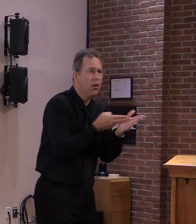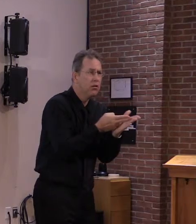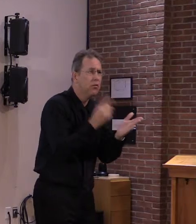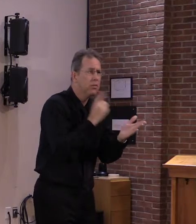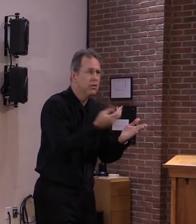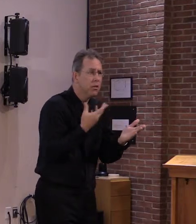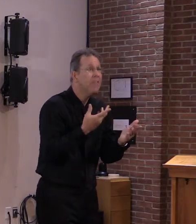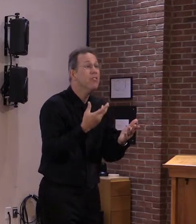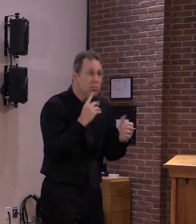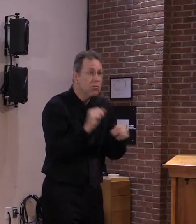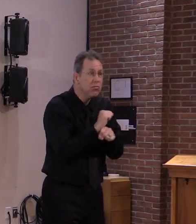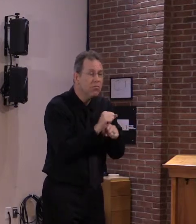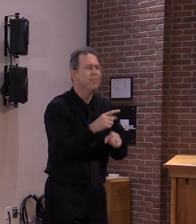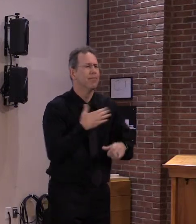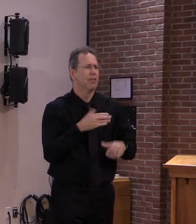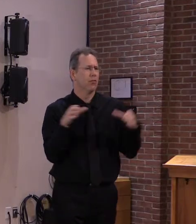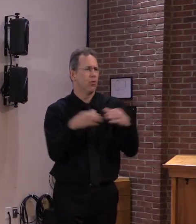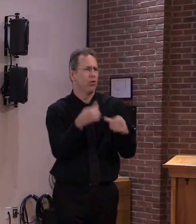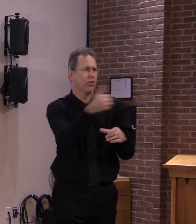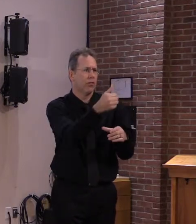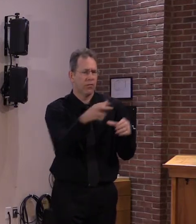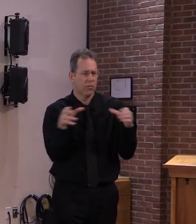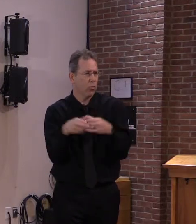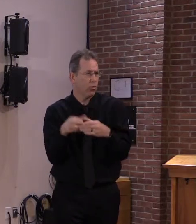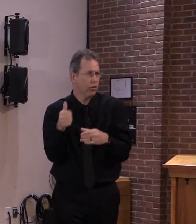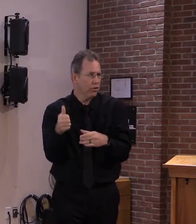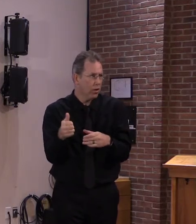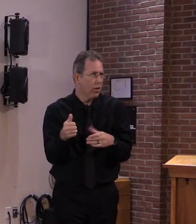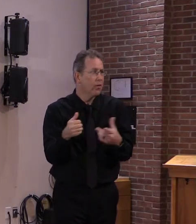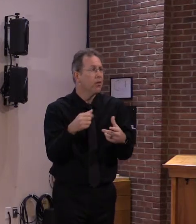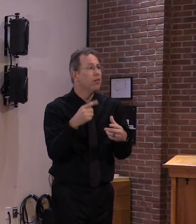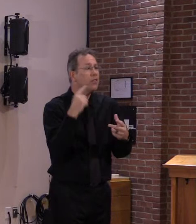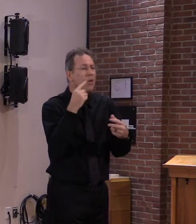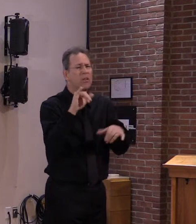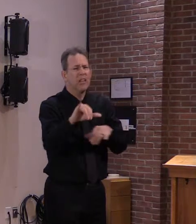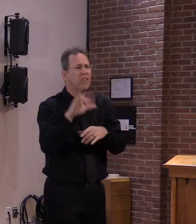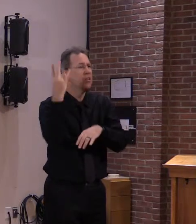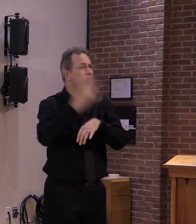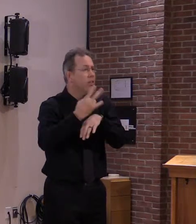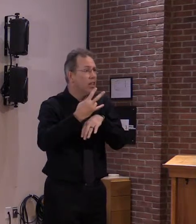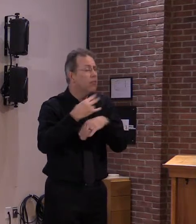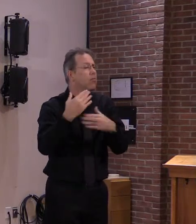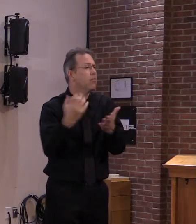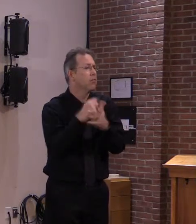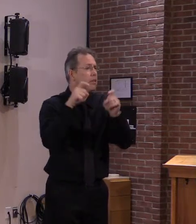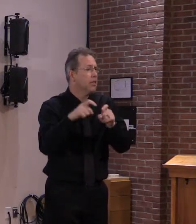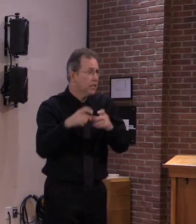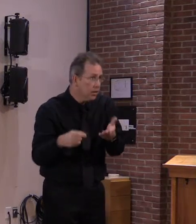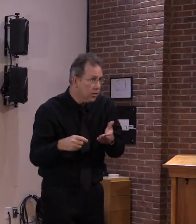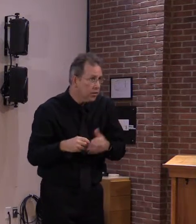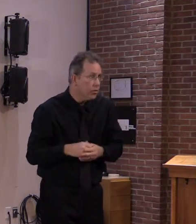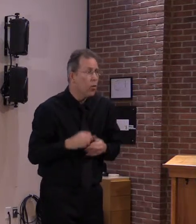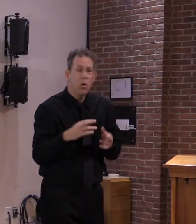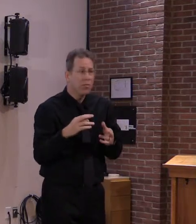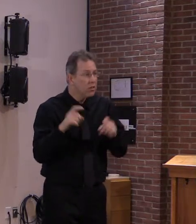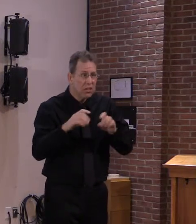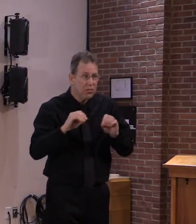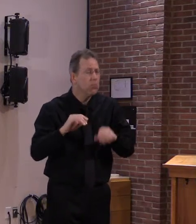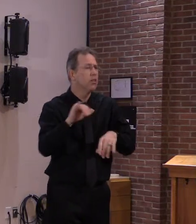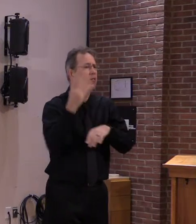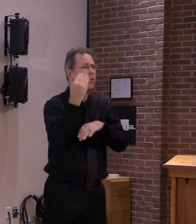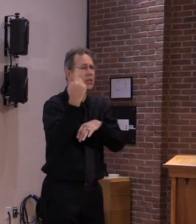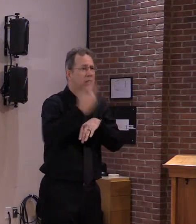Each testing group will include a sample of our districts from a geographic perspective, so we'll have insight into the prevalence of the virus across the state on a weekly